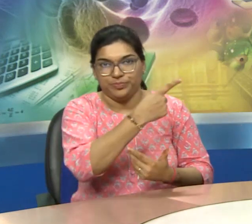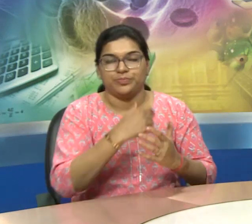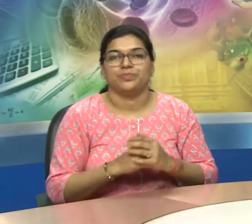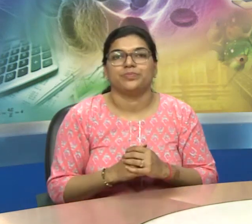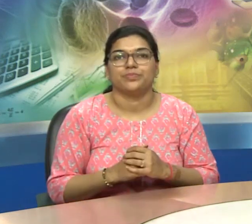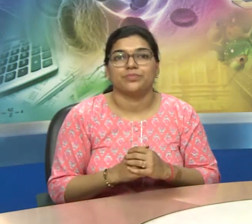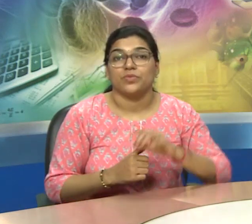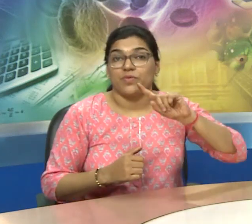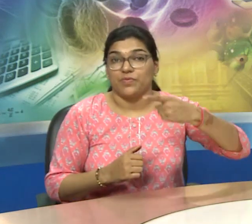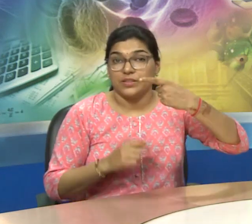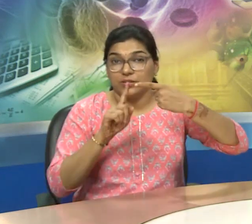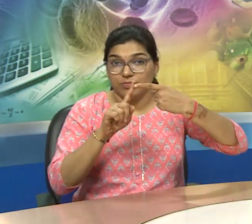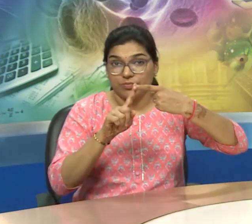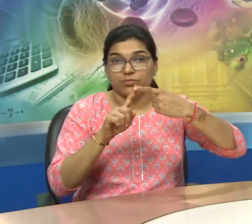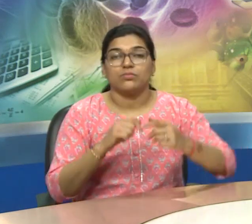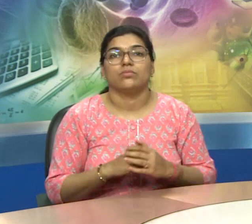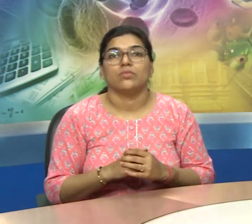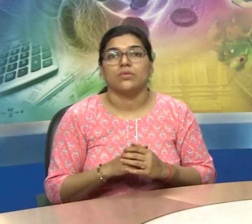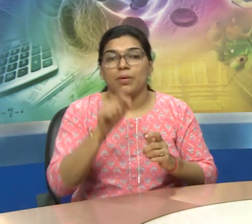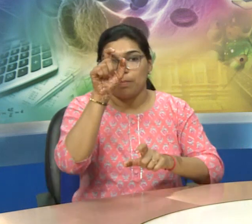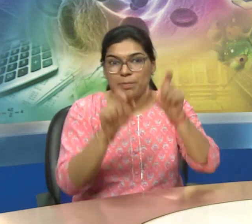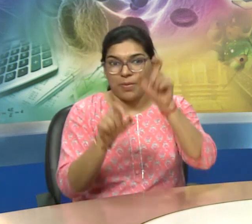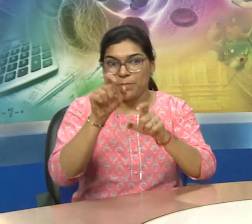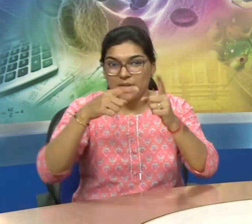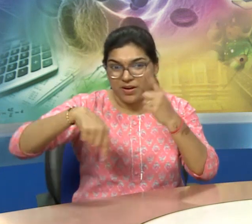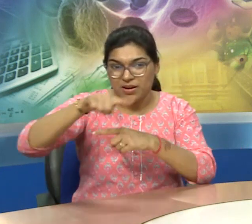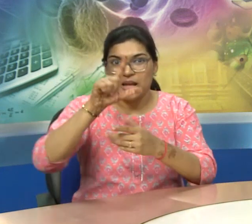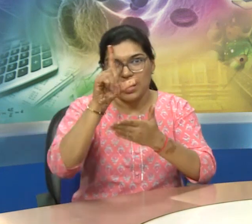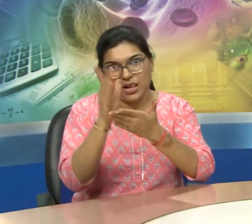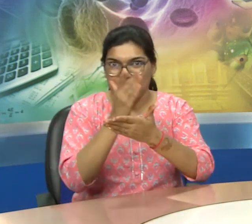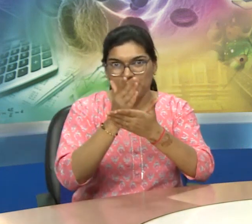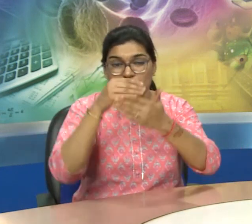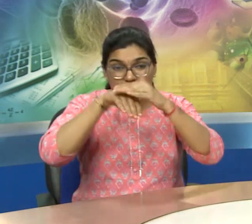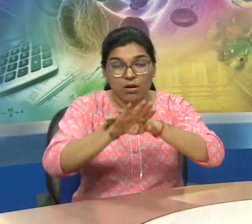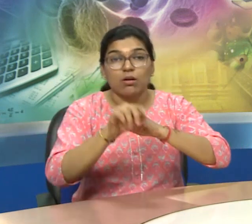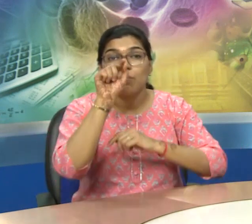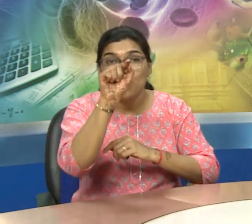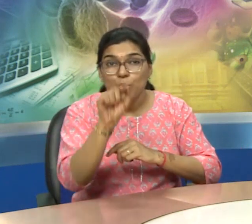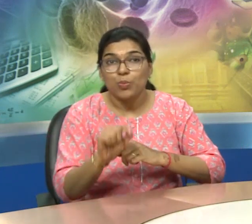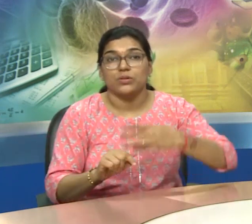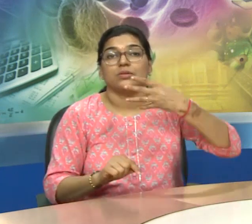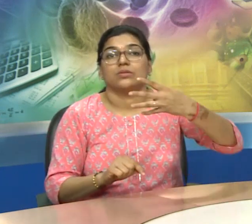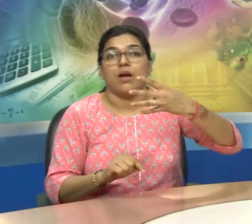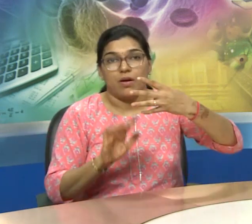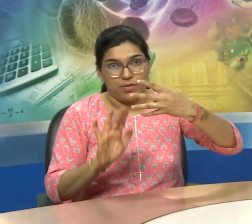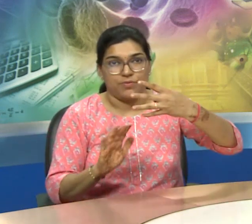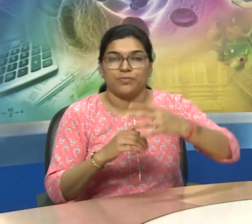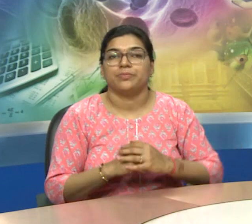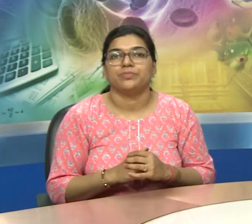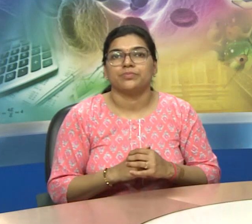libraries. The first type of library was public library. It